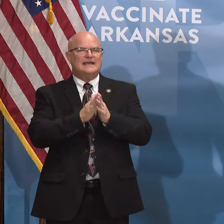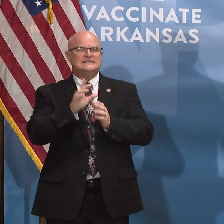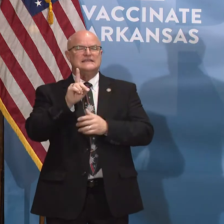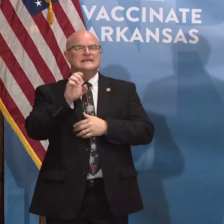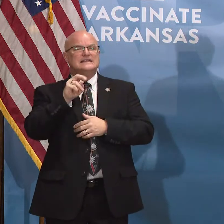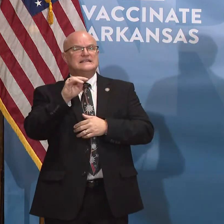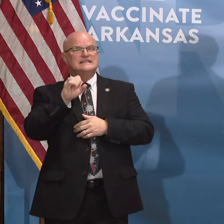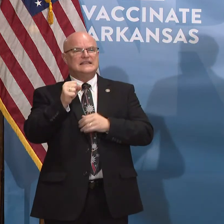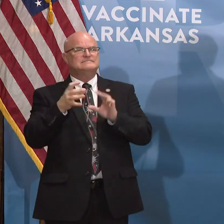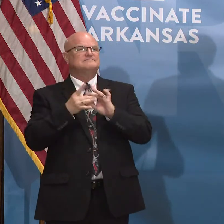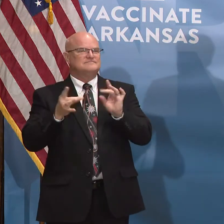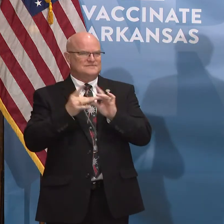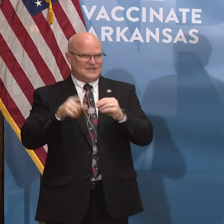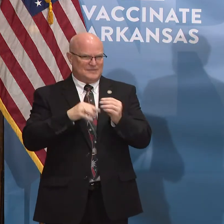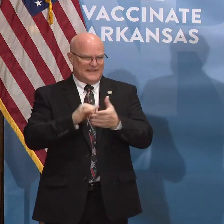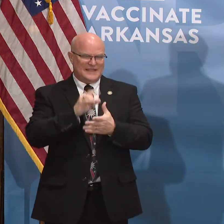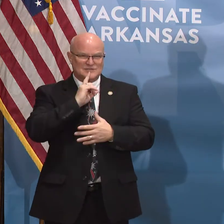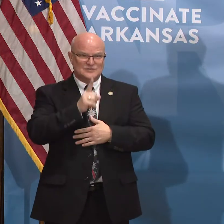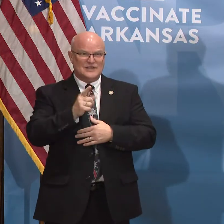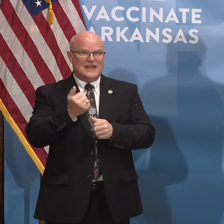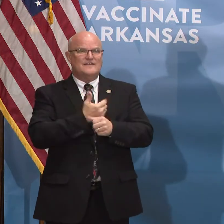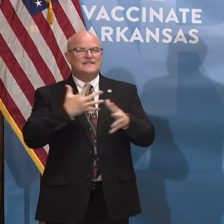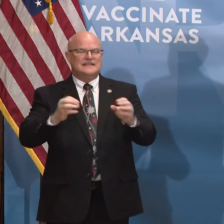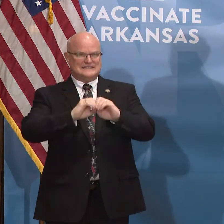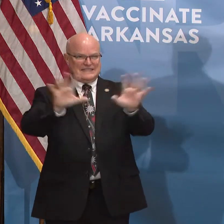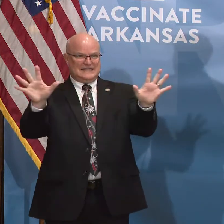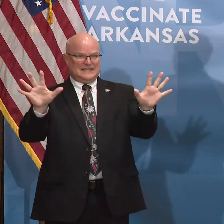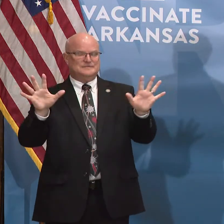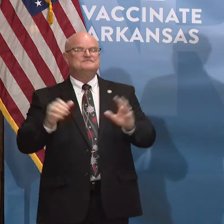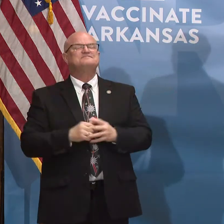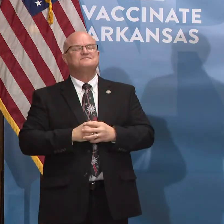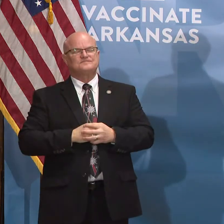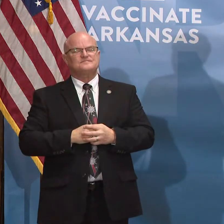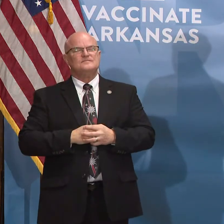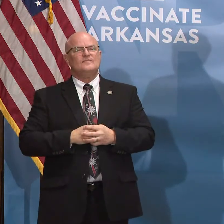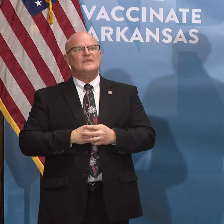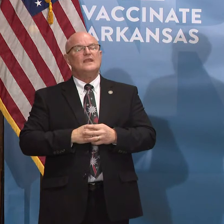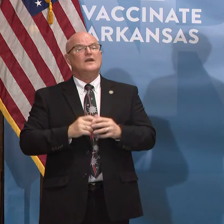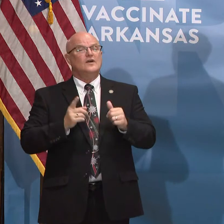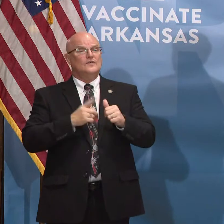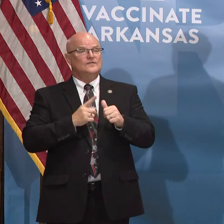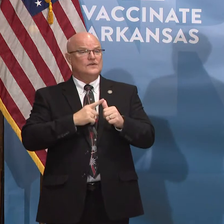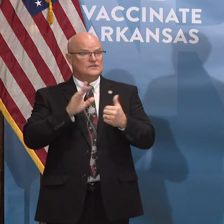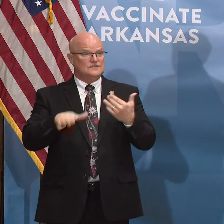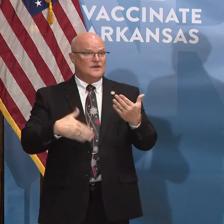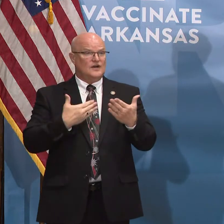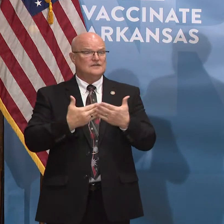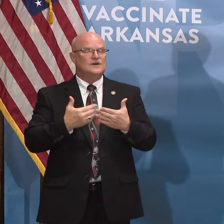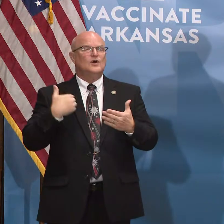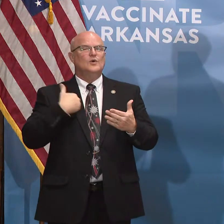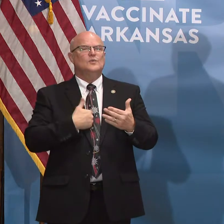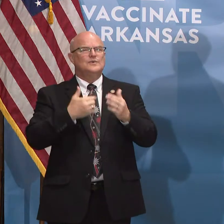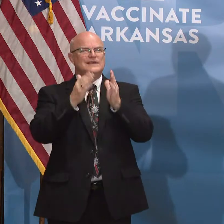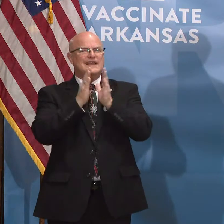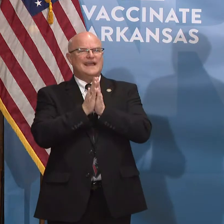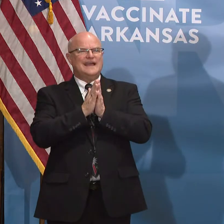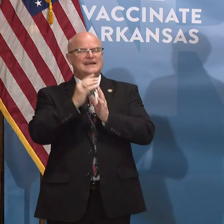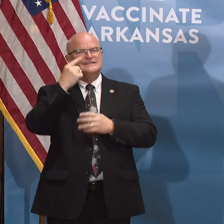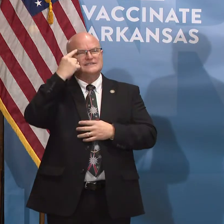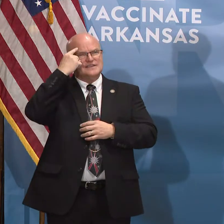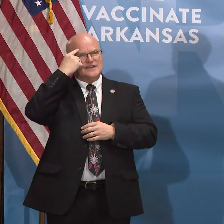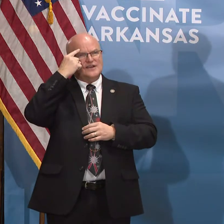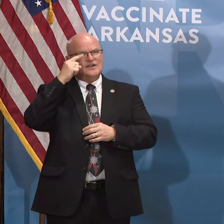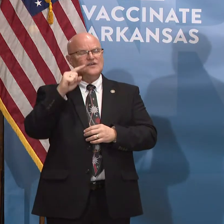to come and make sure everything's clear on that. But first of all, we ask